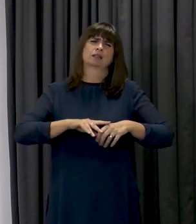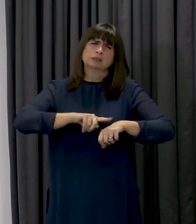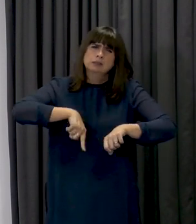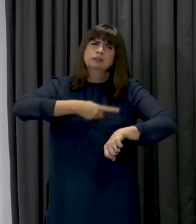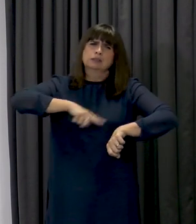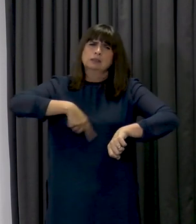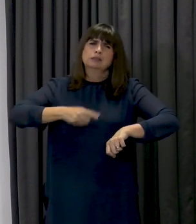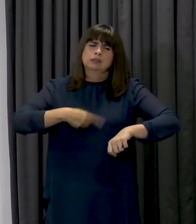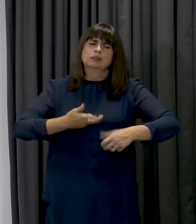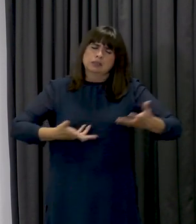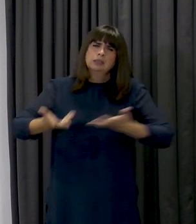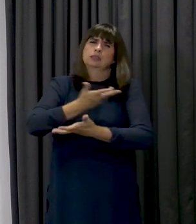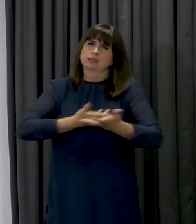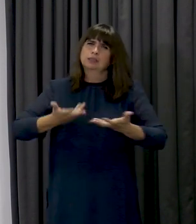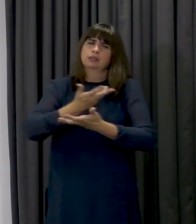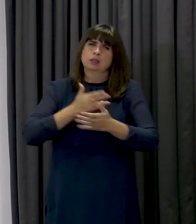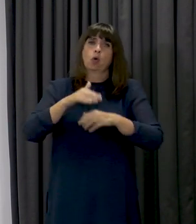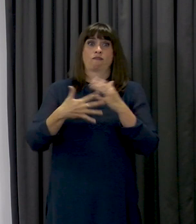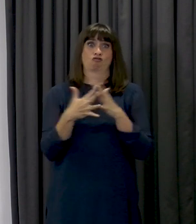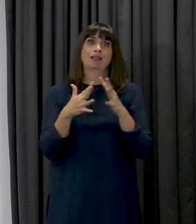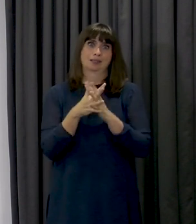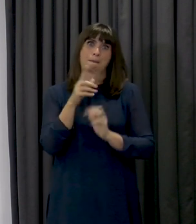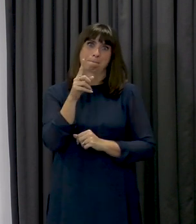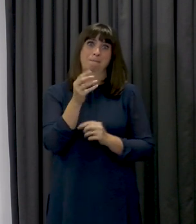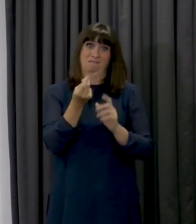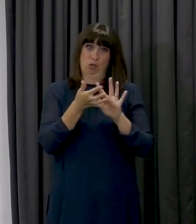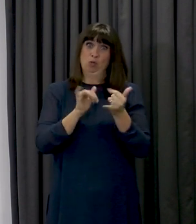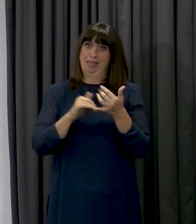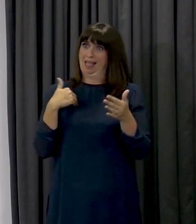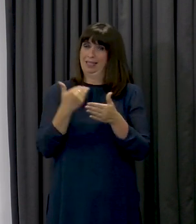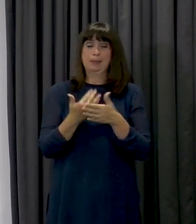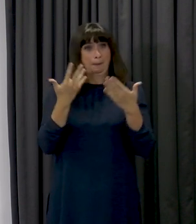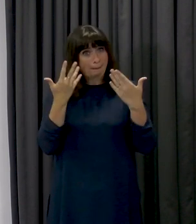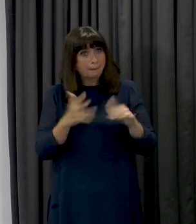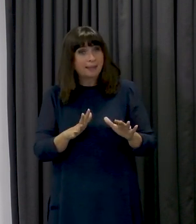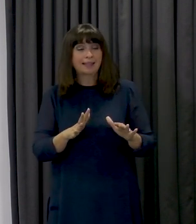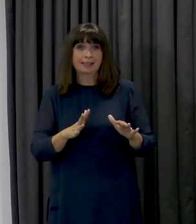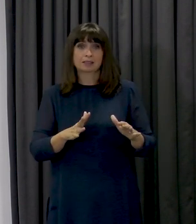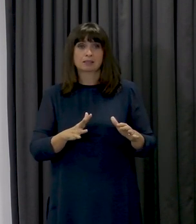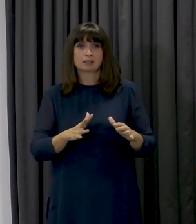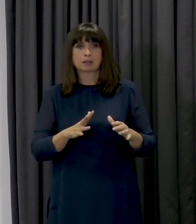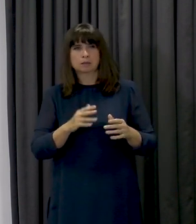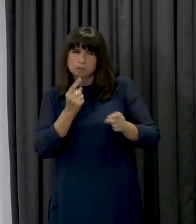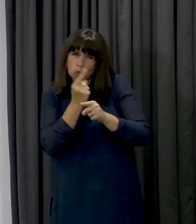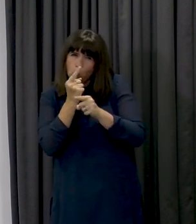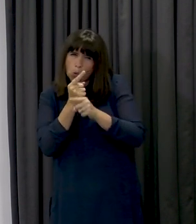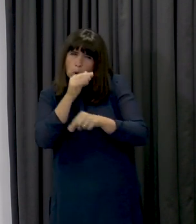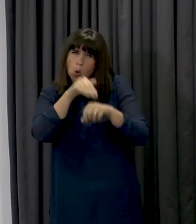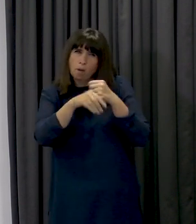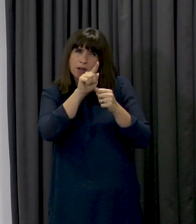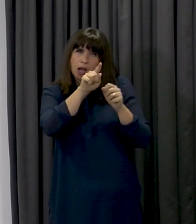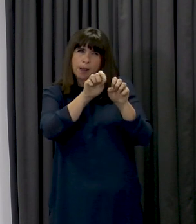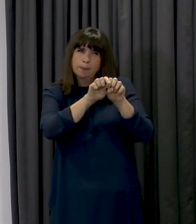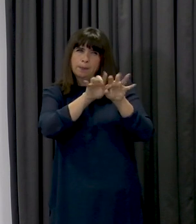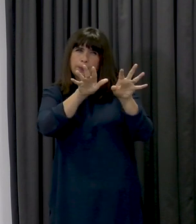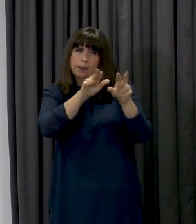Wrexham over the last few days, both in terms of meeting on the local spikes and the actions